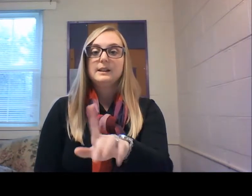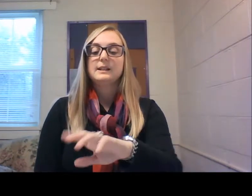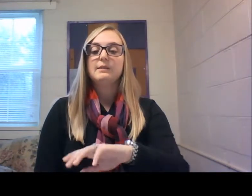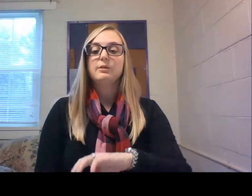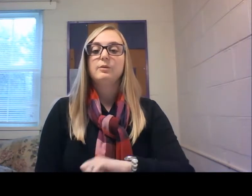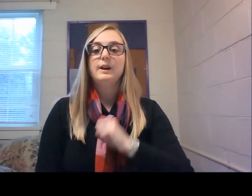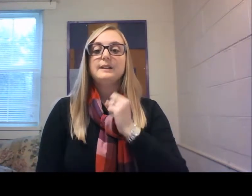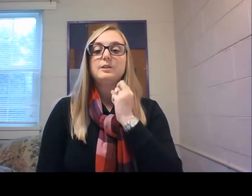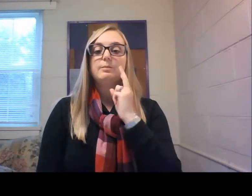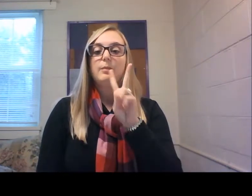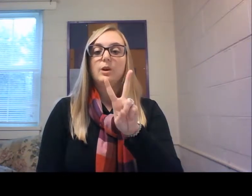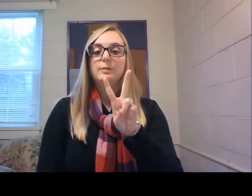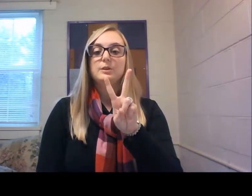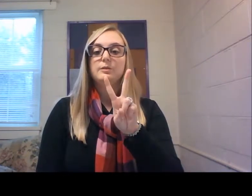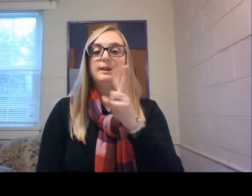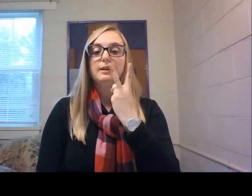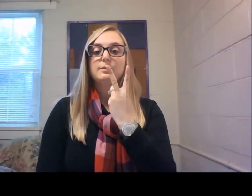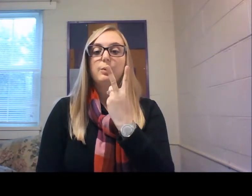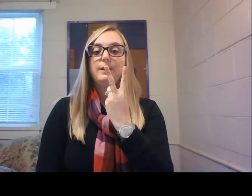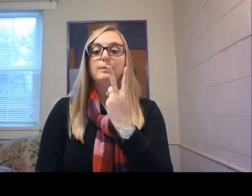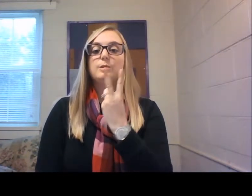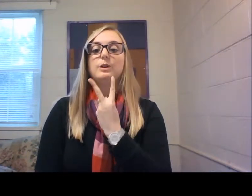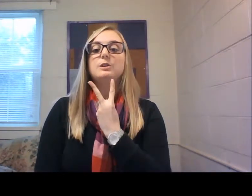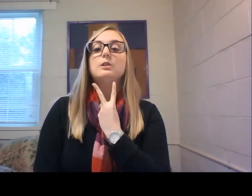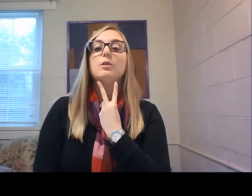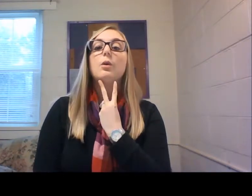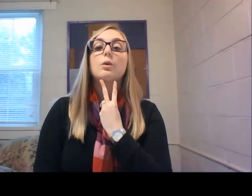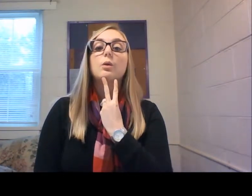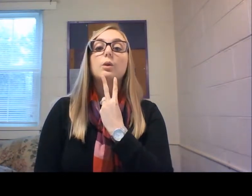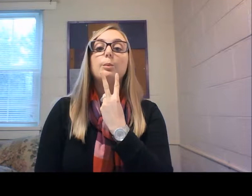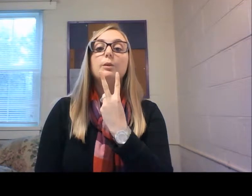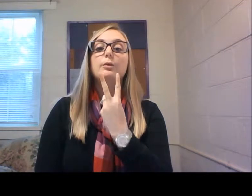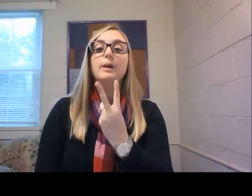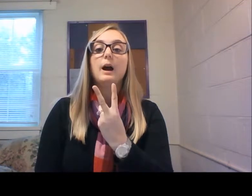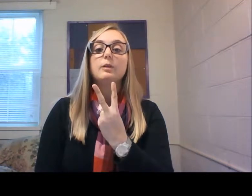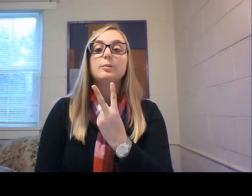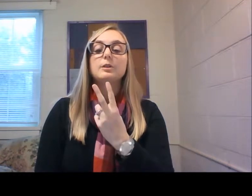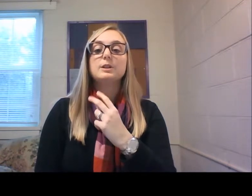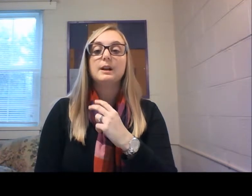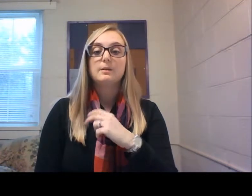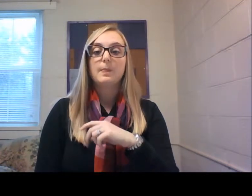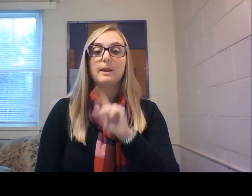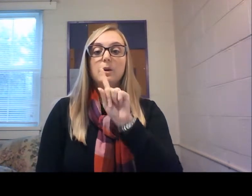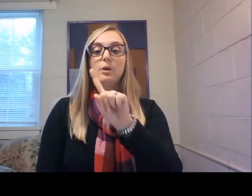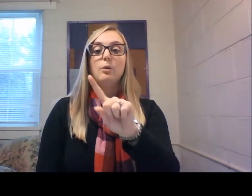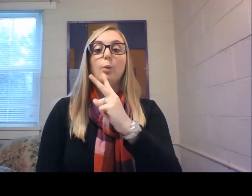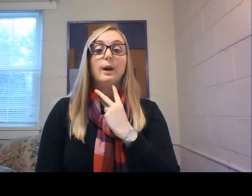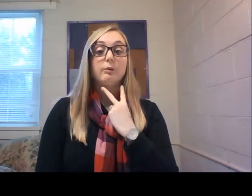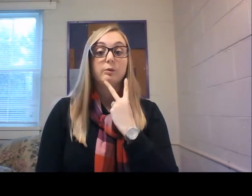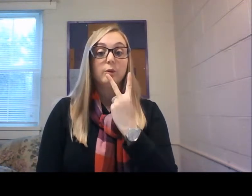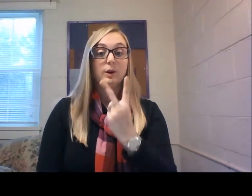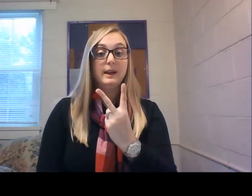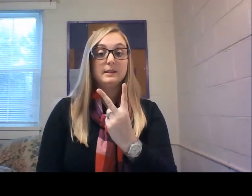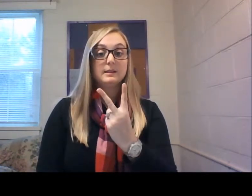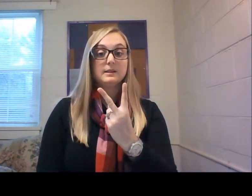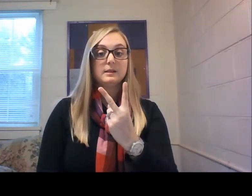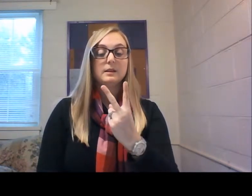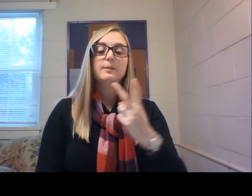sign for voice is you hold up your two fingers, point them toward you, move them out from your chin. One voice, back